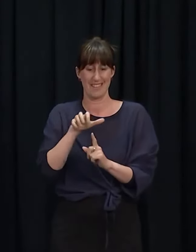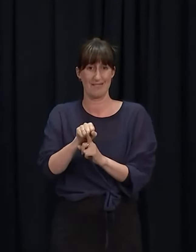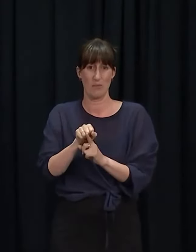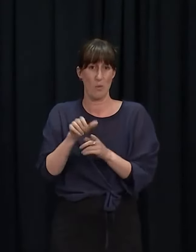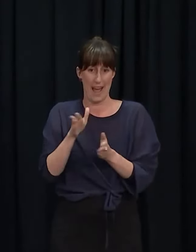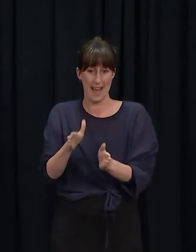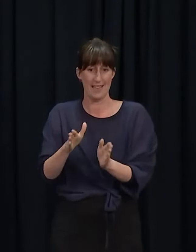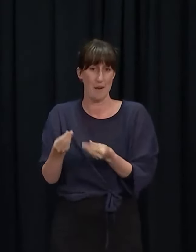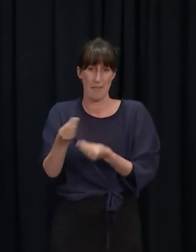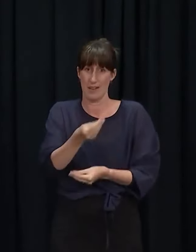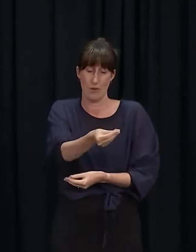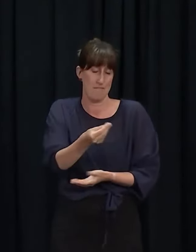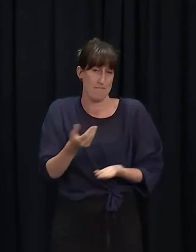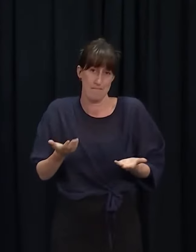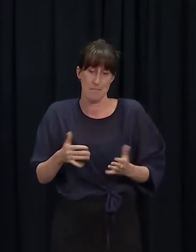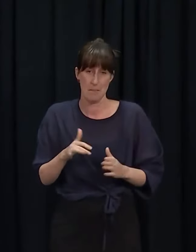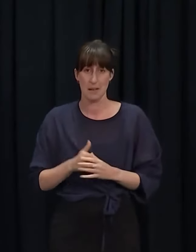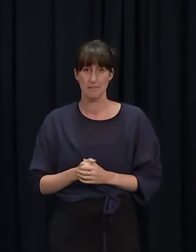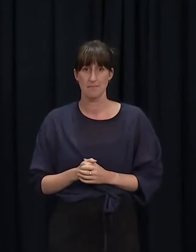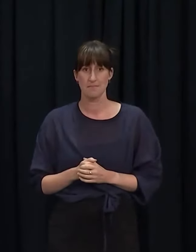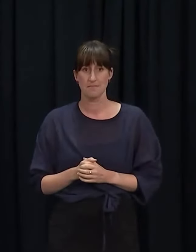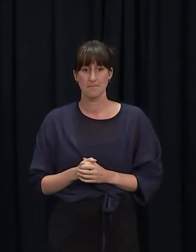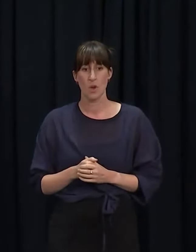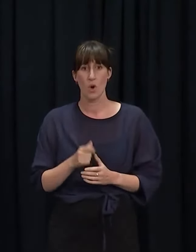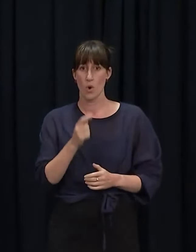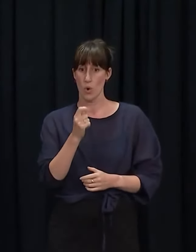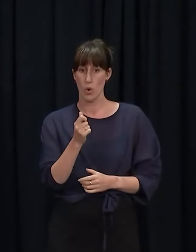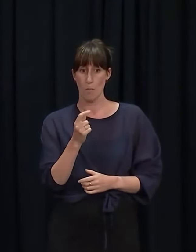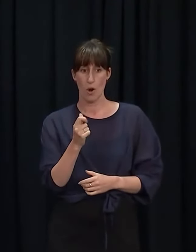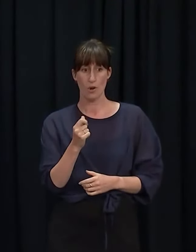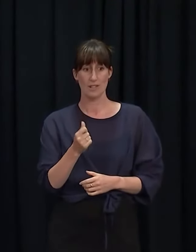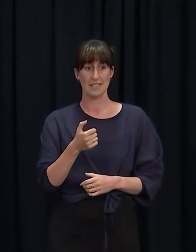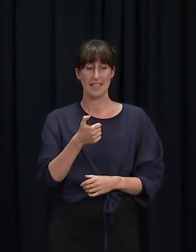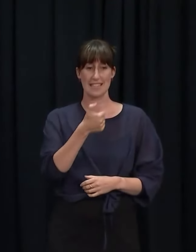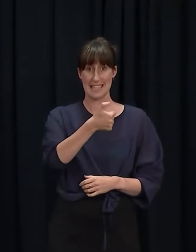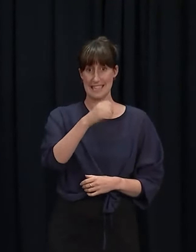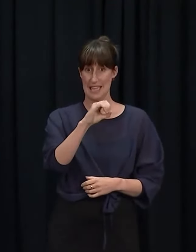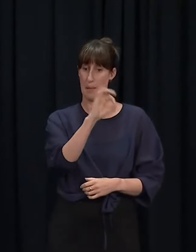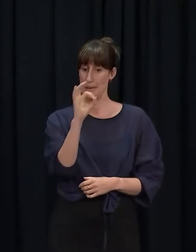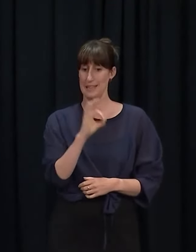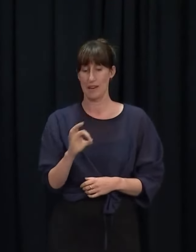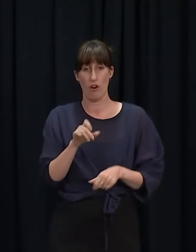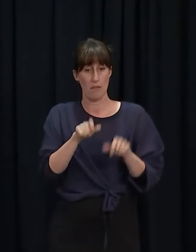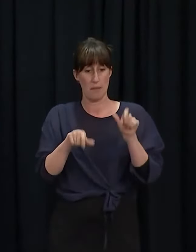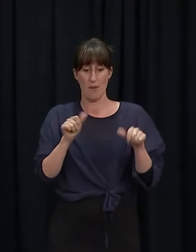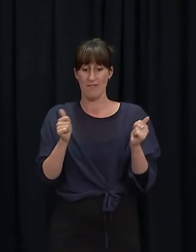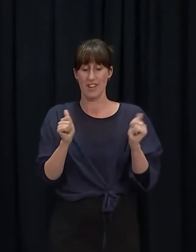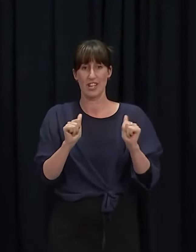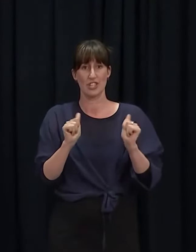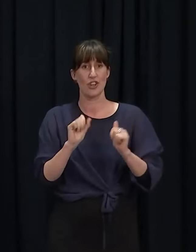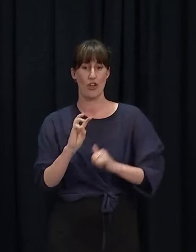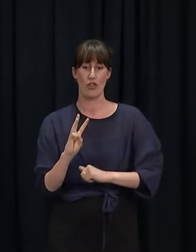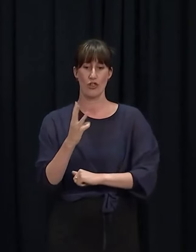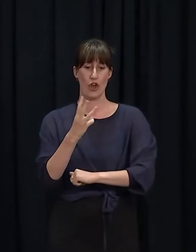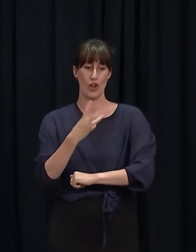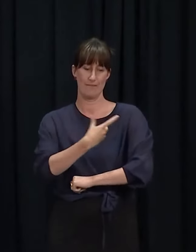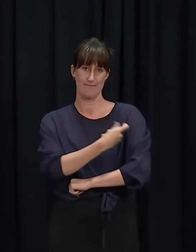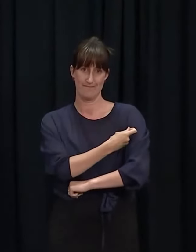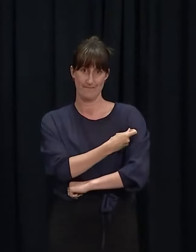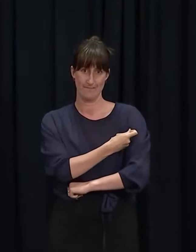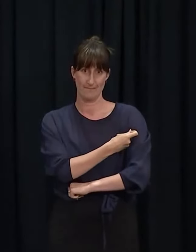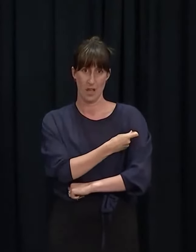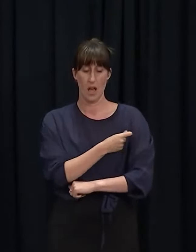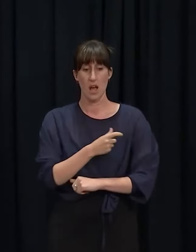Nearly 60% of eligible New Zealanders have now had their booster, and 1 in 5 children under 12 have had their first